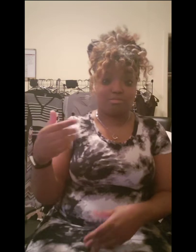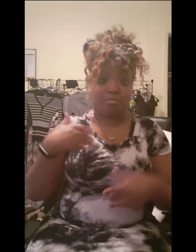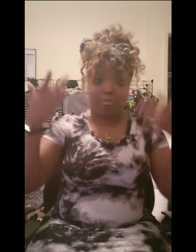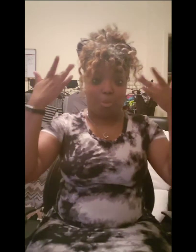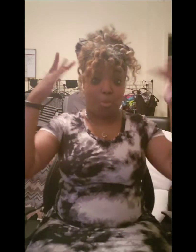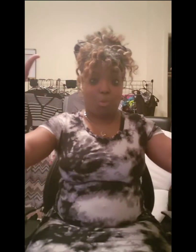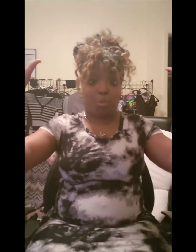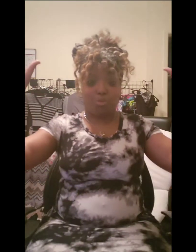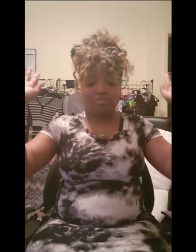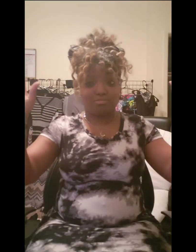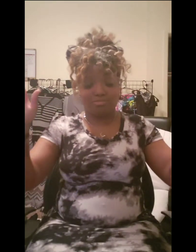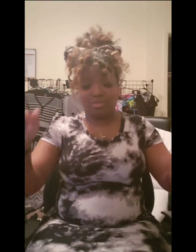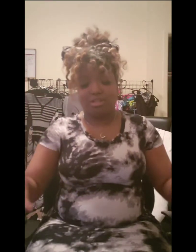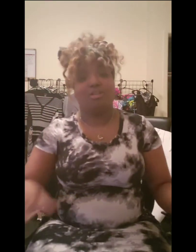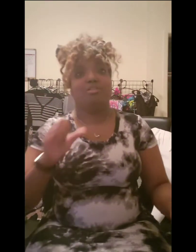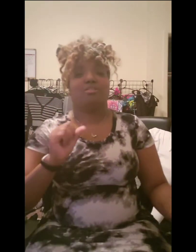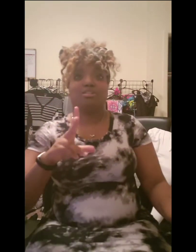had Waardenburg syndrome.